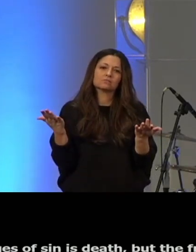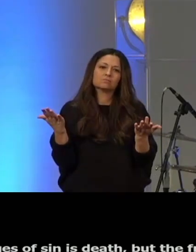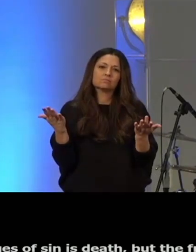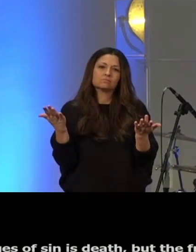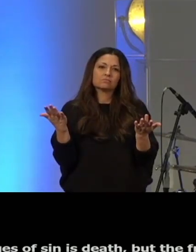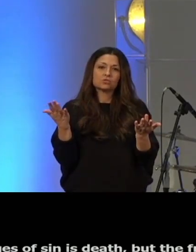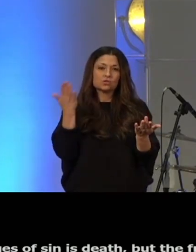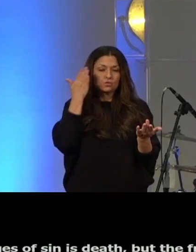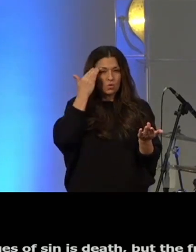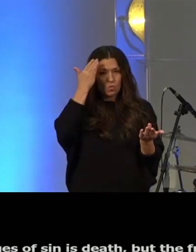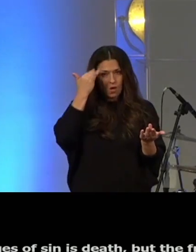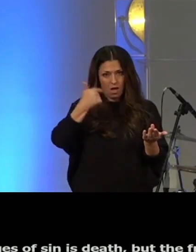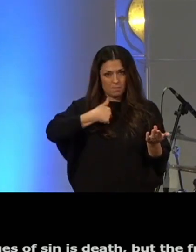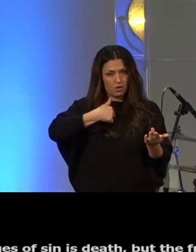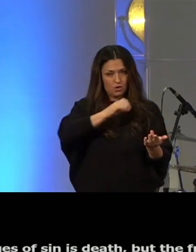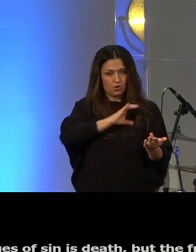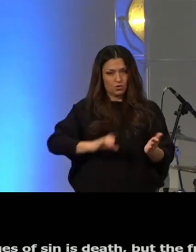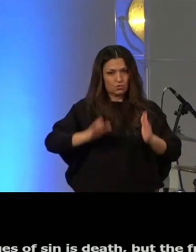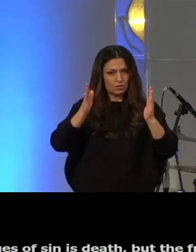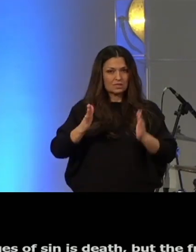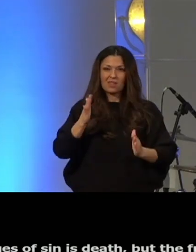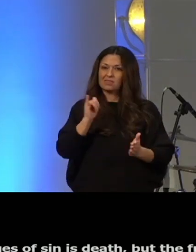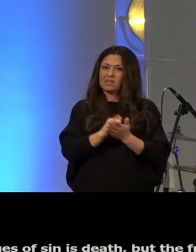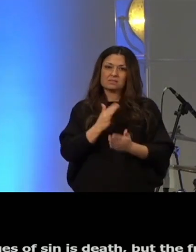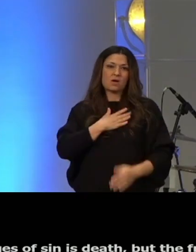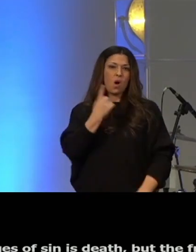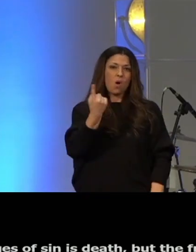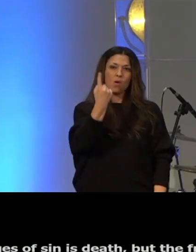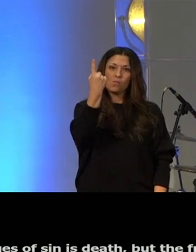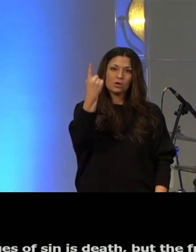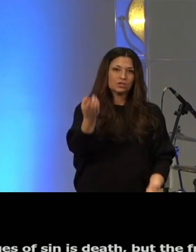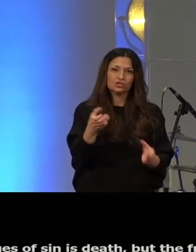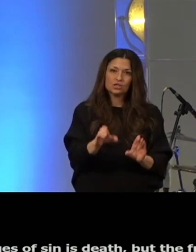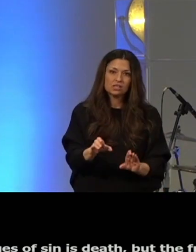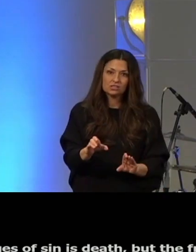You know why I'm a Christian? It's my only chance.